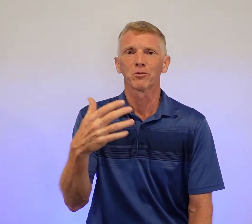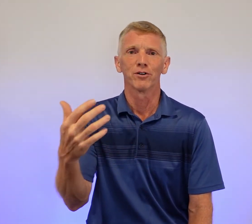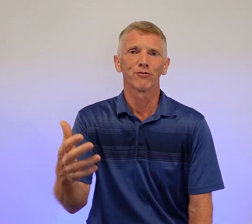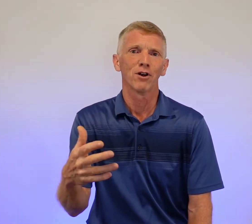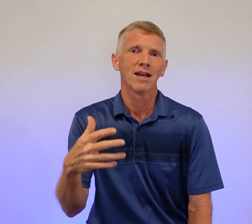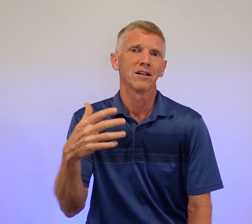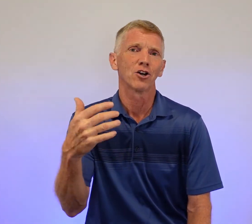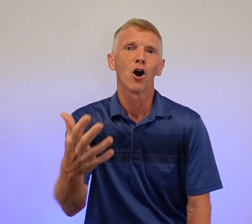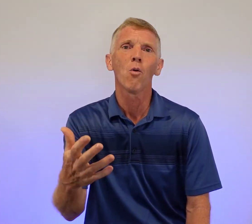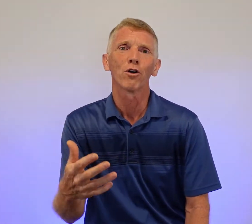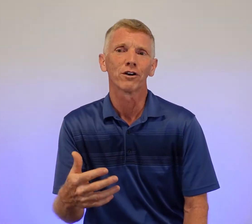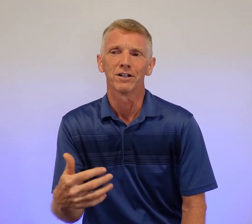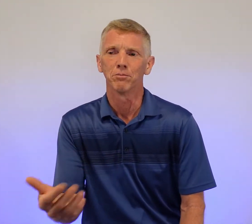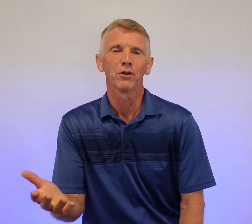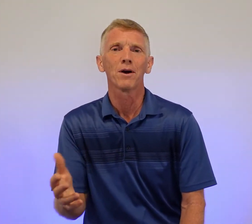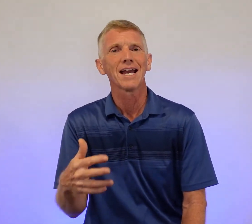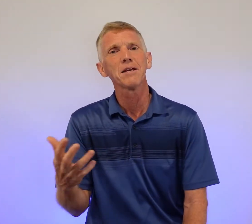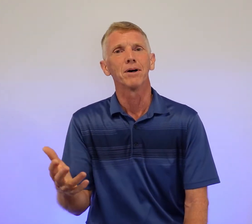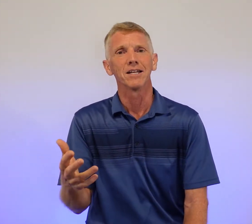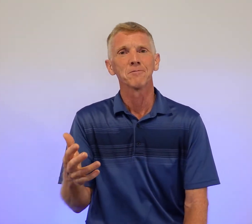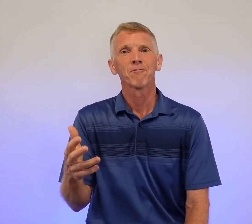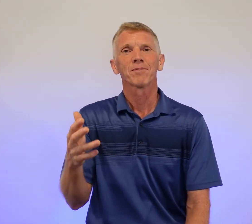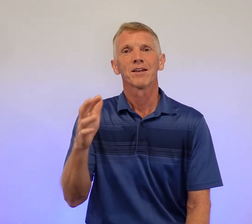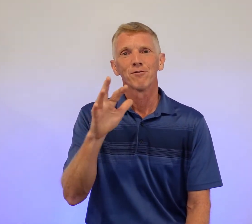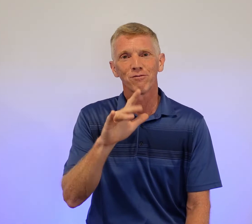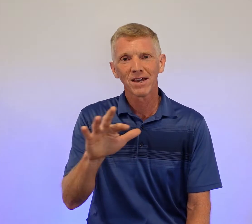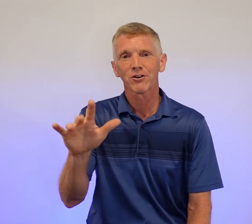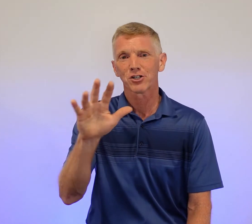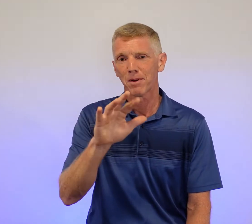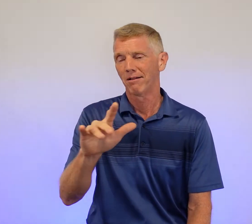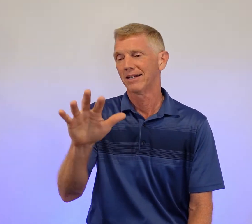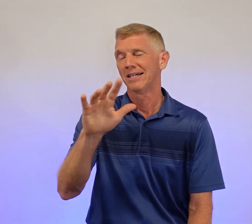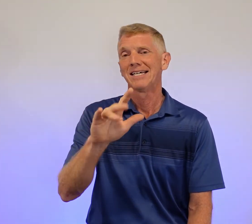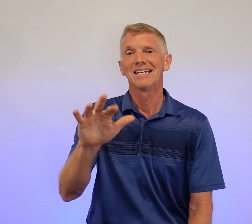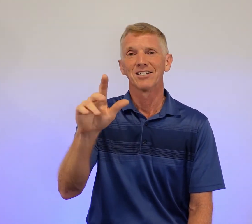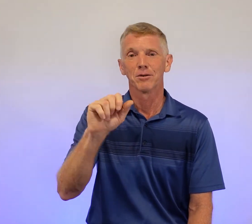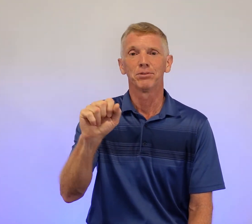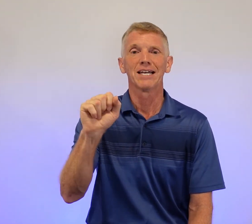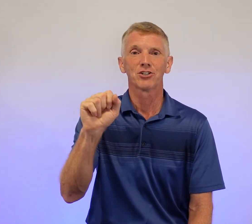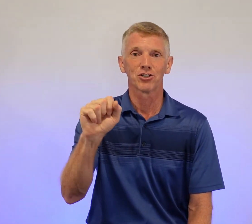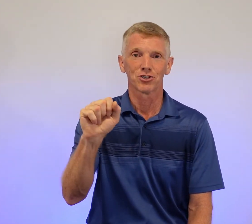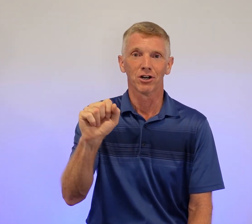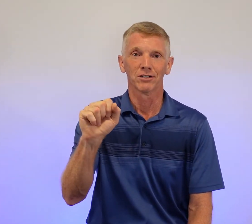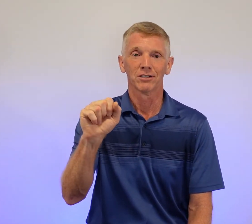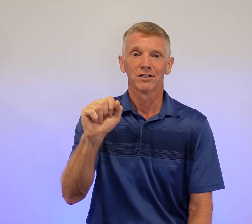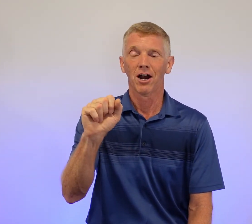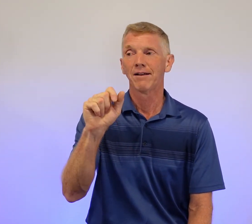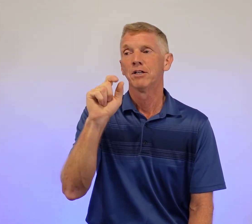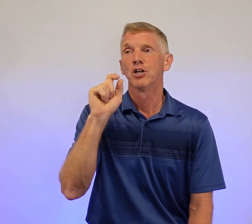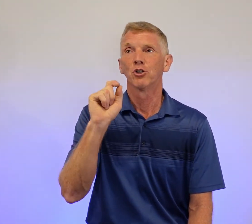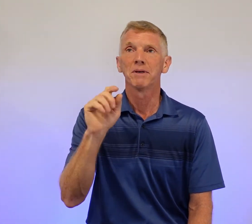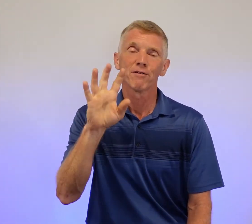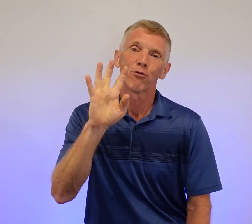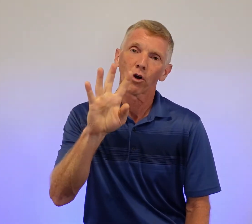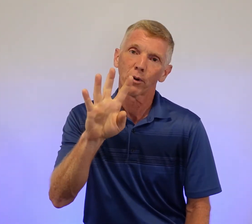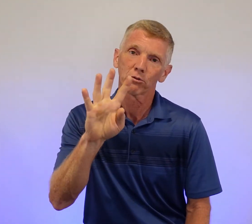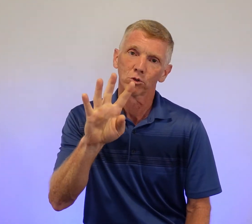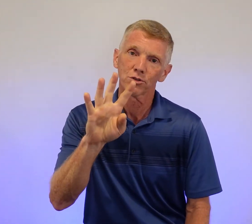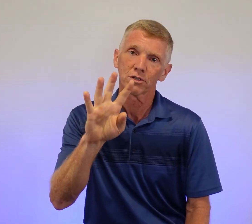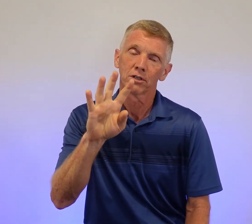a friend, a coworker, an employee, anybody. Fingerspelling is the place to start. All right, so let me give you 4 quick rules